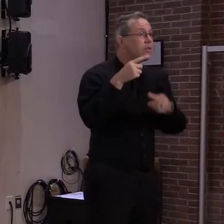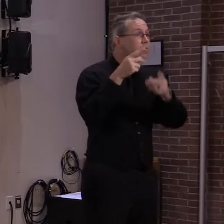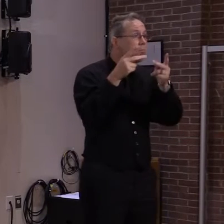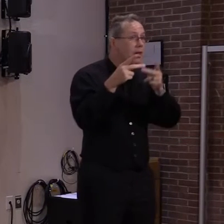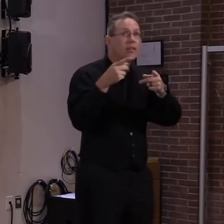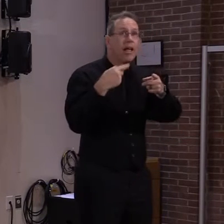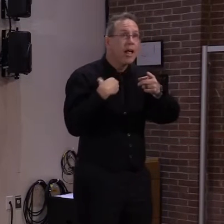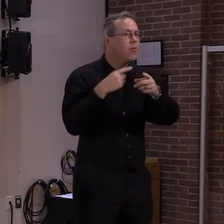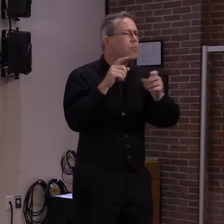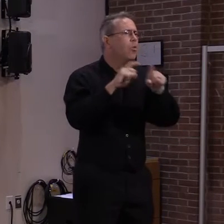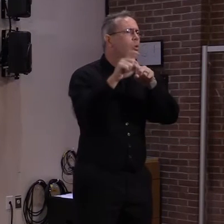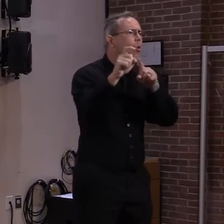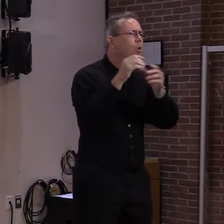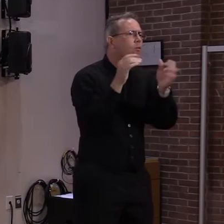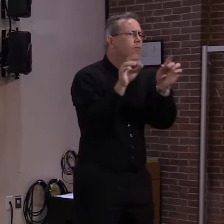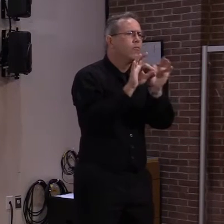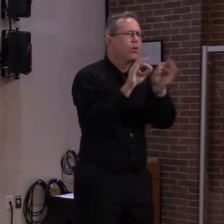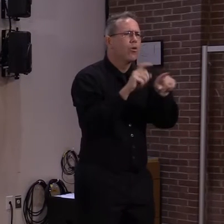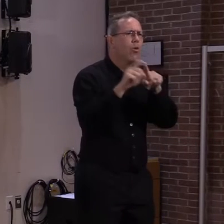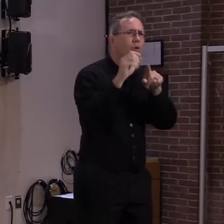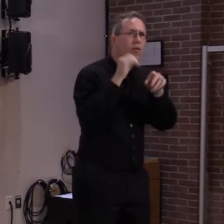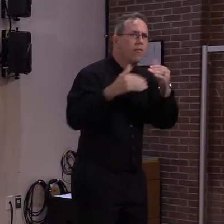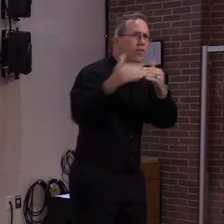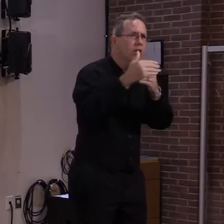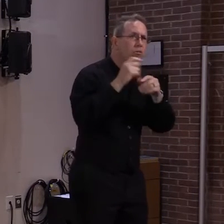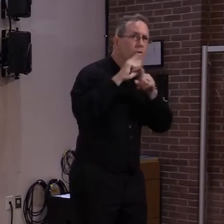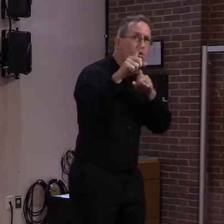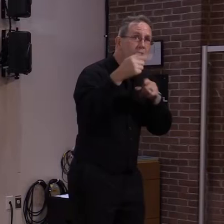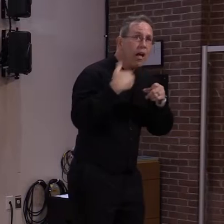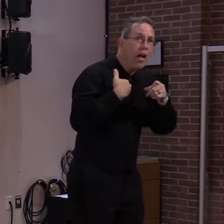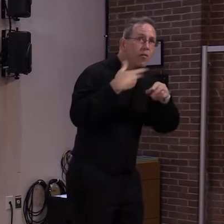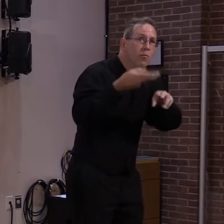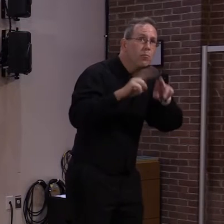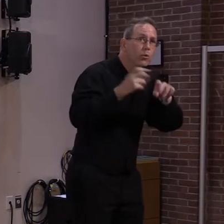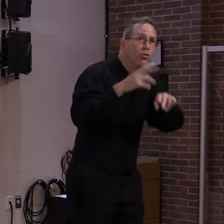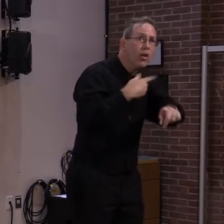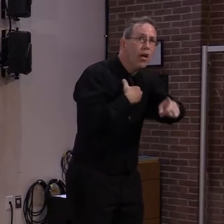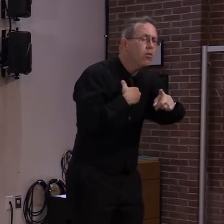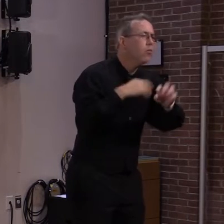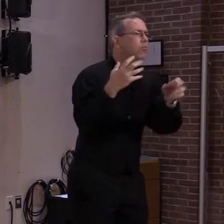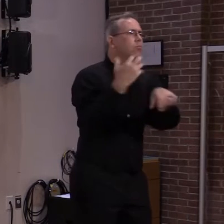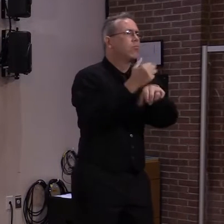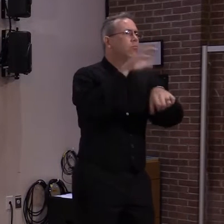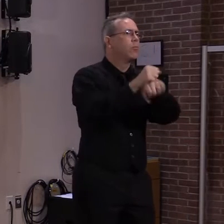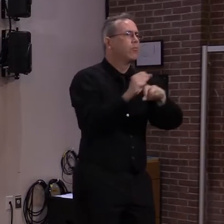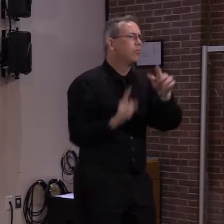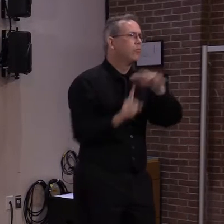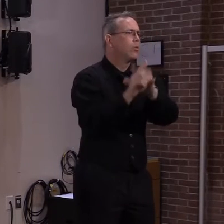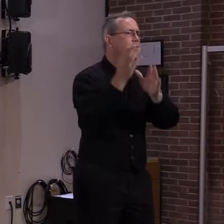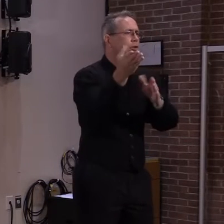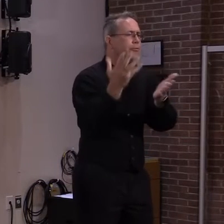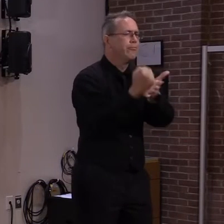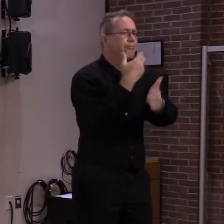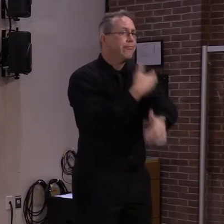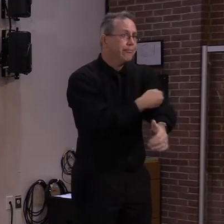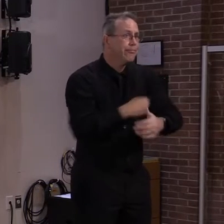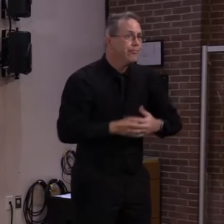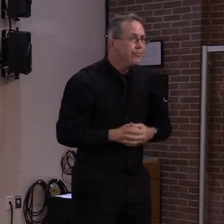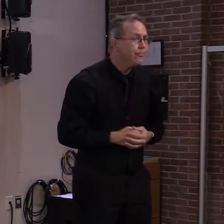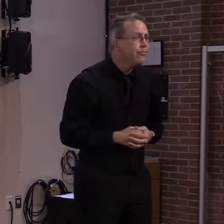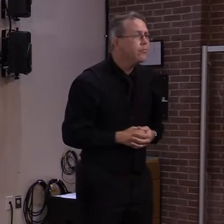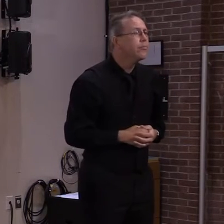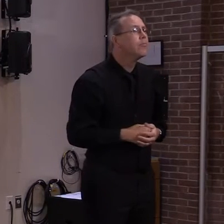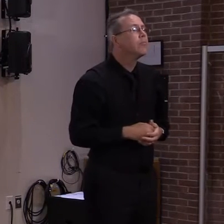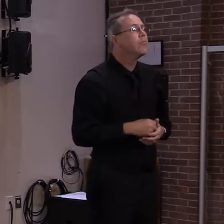this point, the CDC does not recommend additional booster shots for populations other than those with compromised